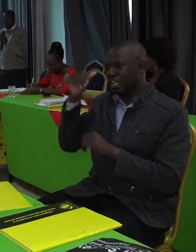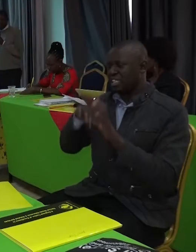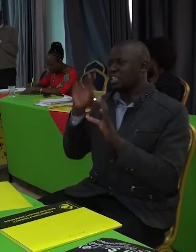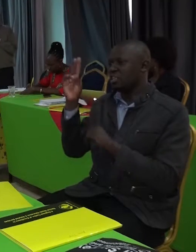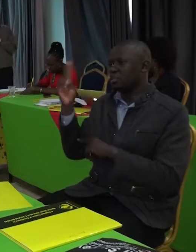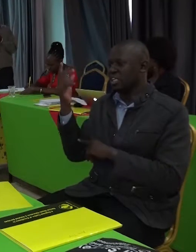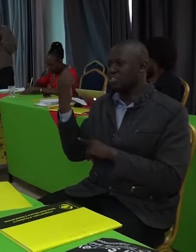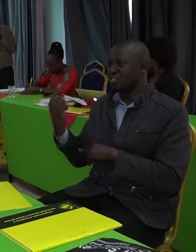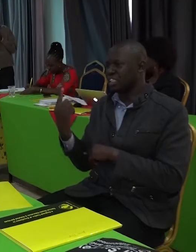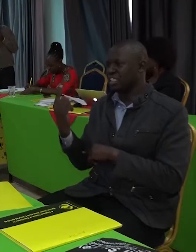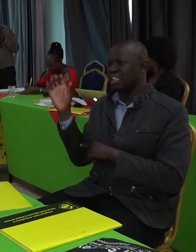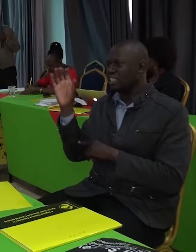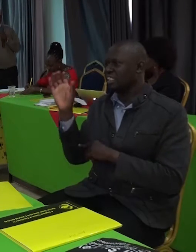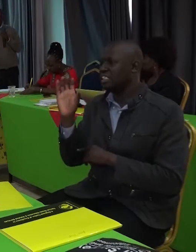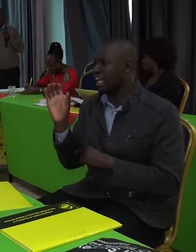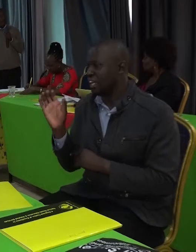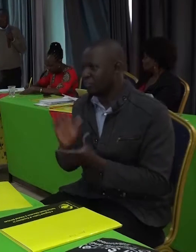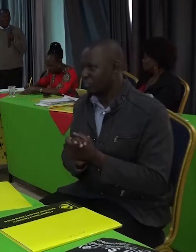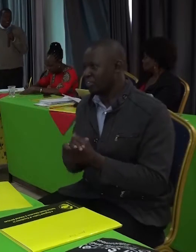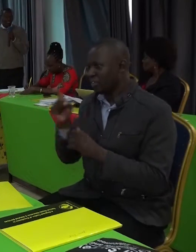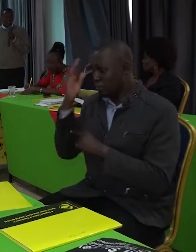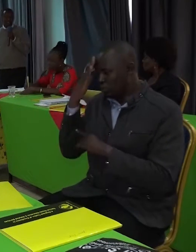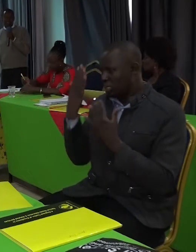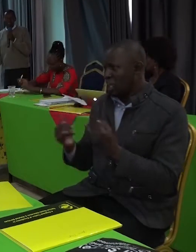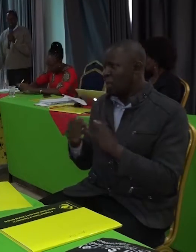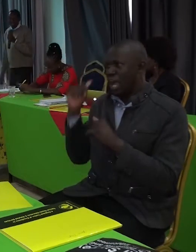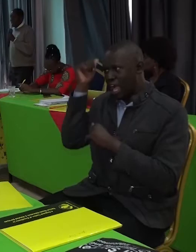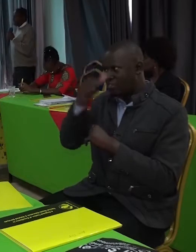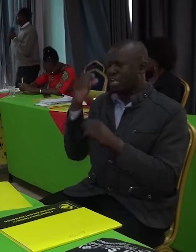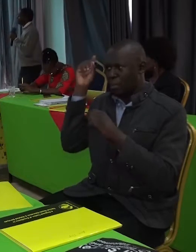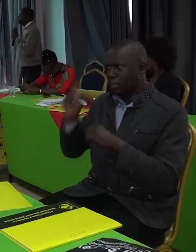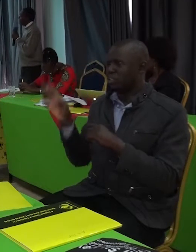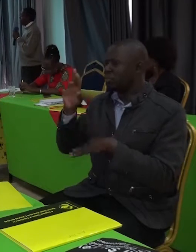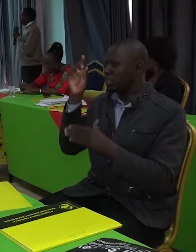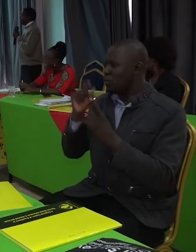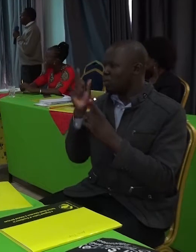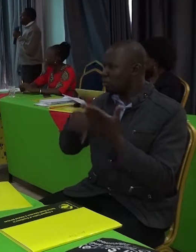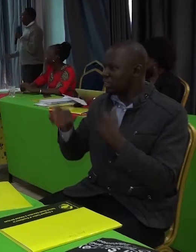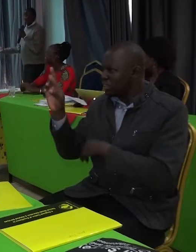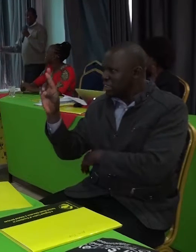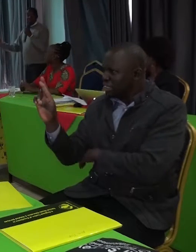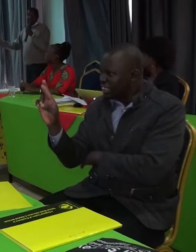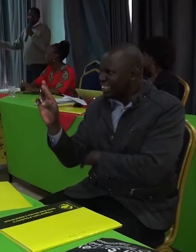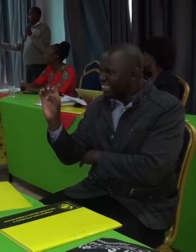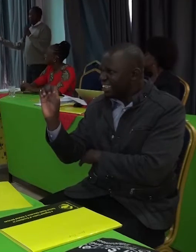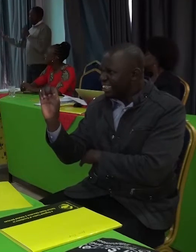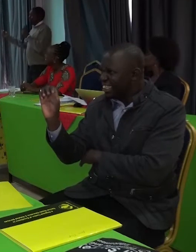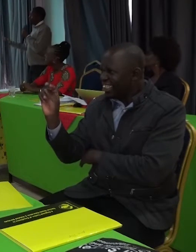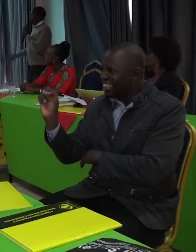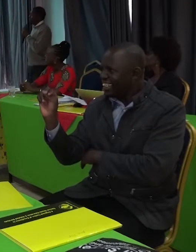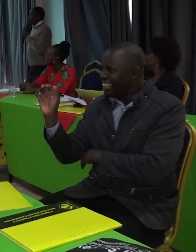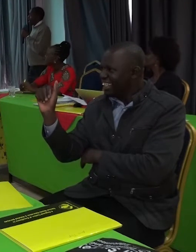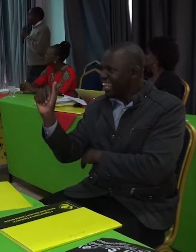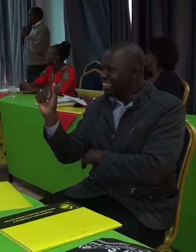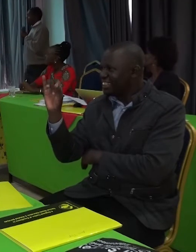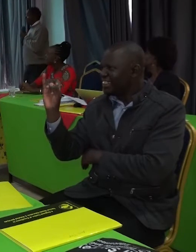century. Very many words. You know, Africans must use the word Renaissance. Yeah. Even in politics and all those kinds of